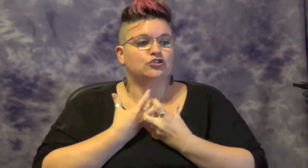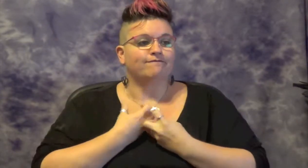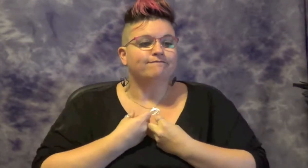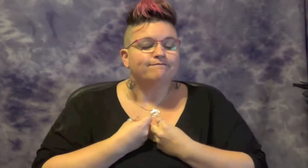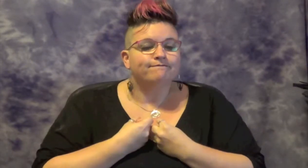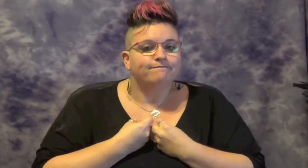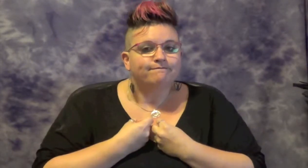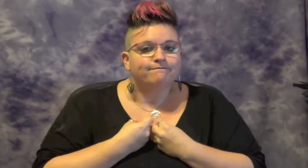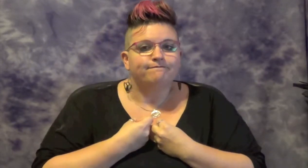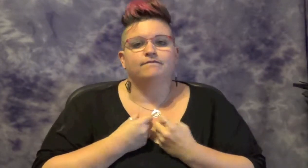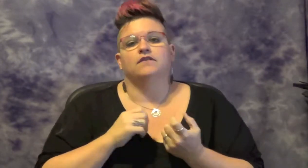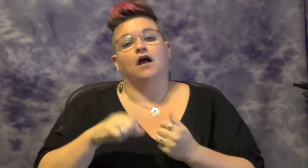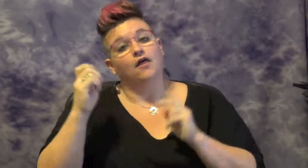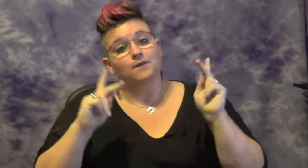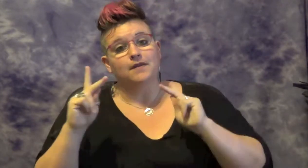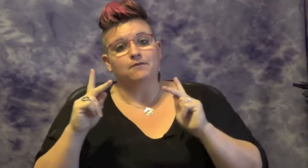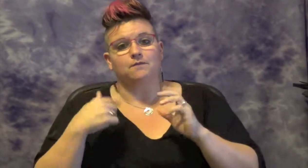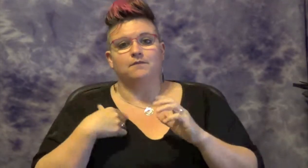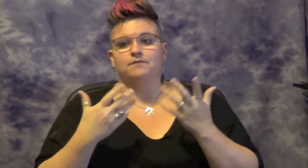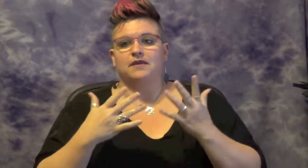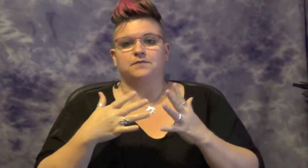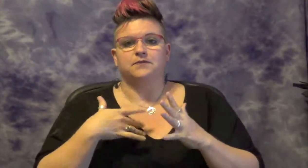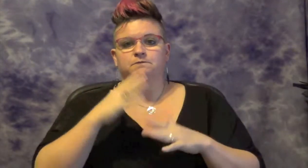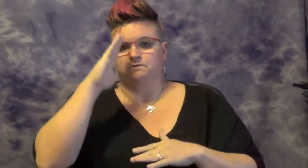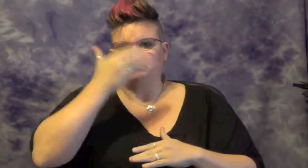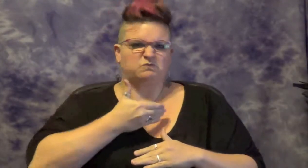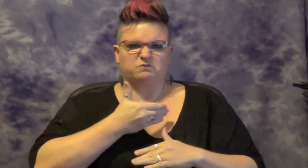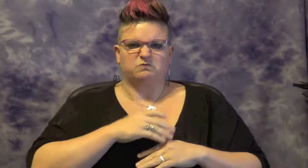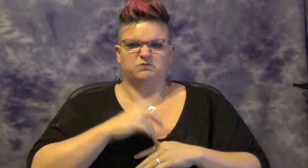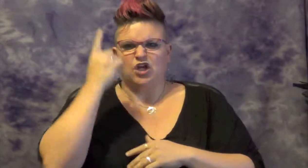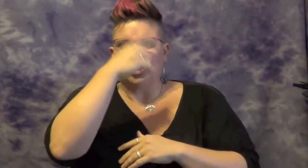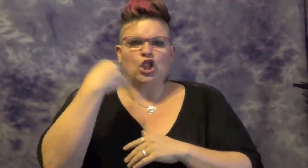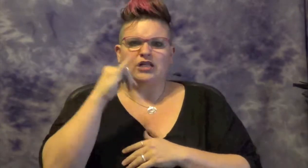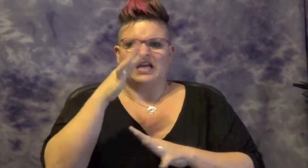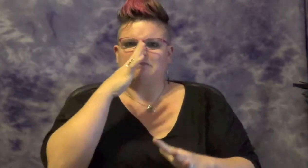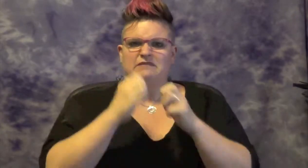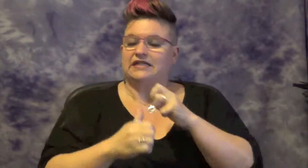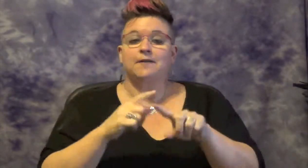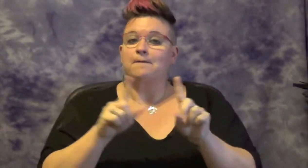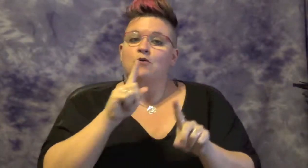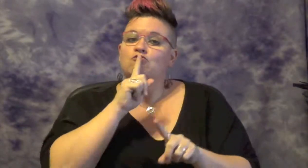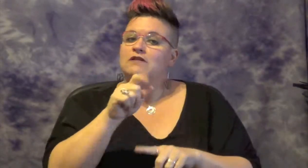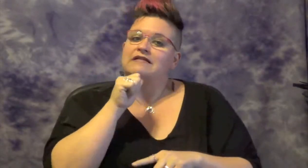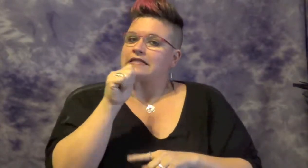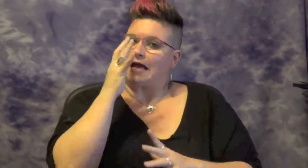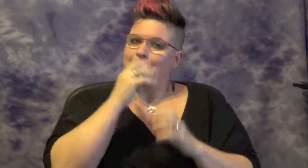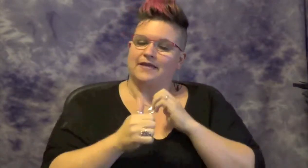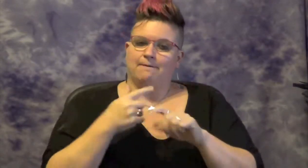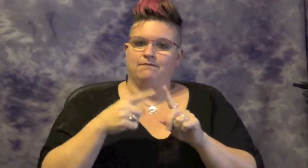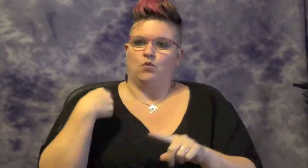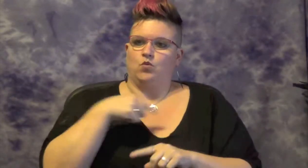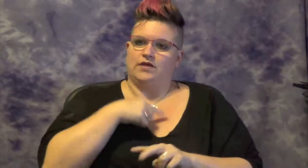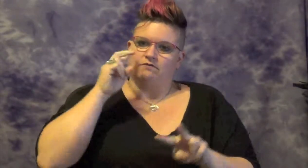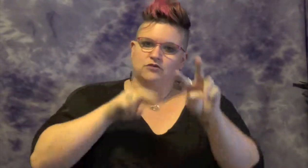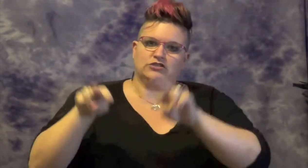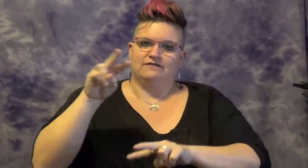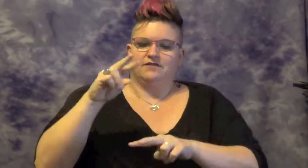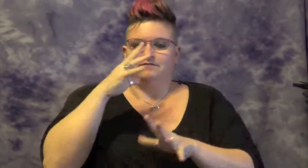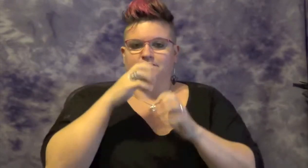introverted, more reserved. There might also be other people that look grumpy, but they're really not grumpy. But